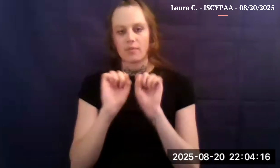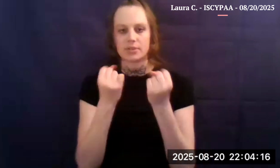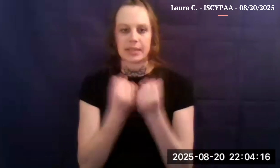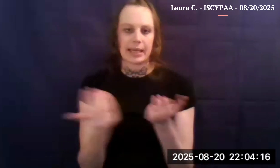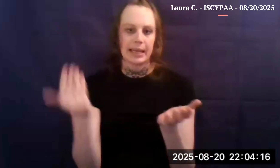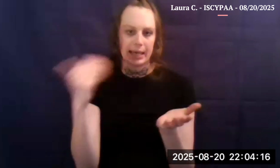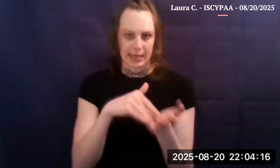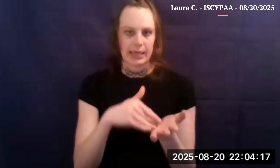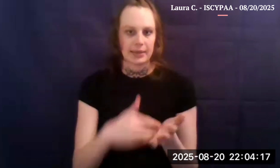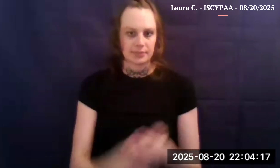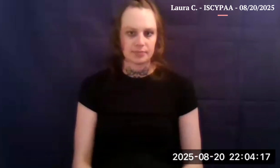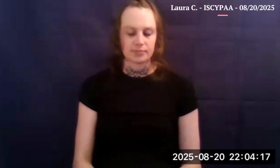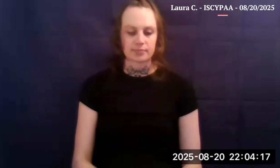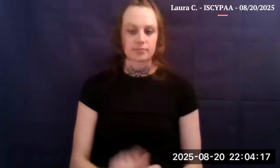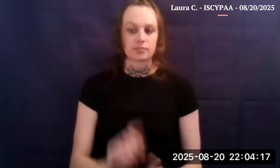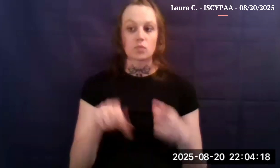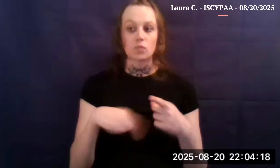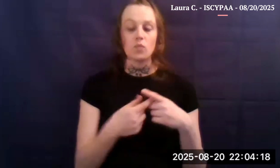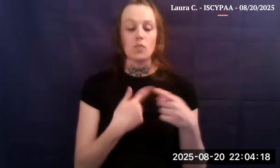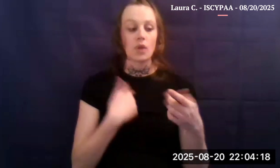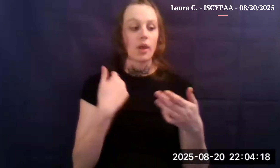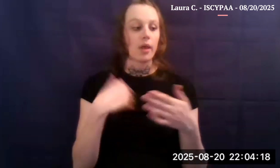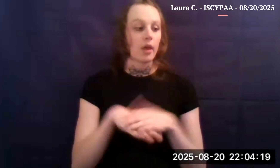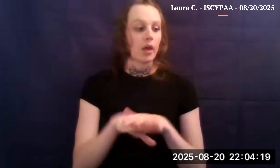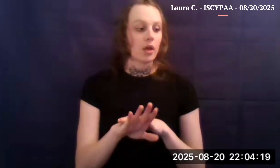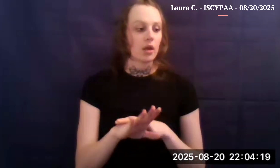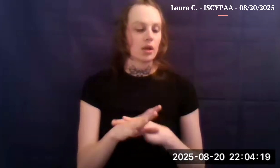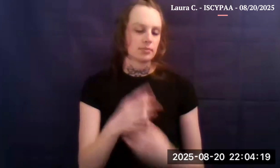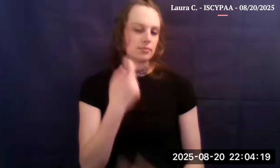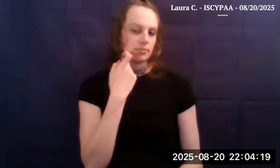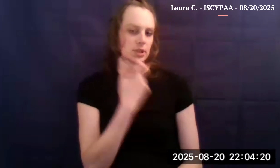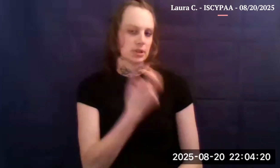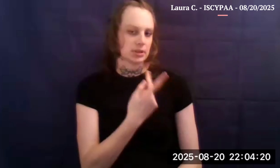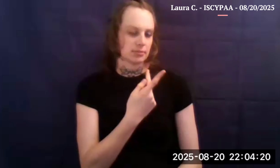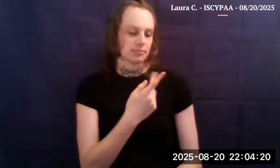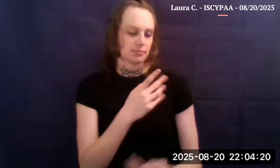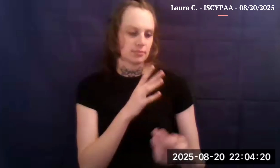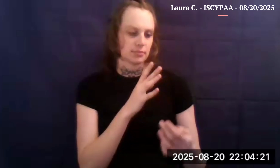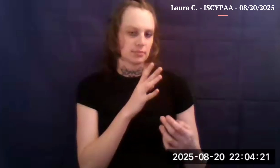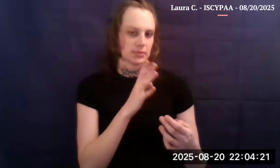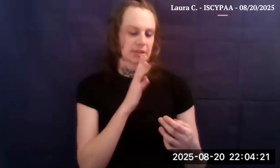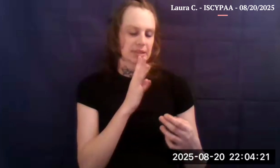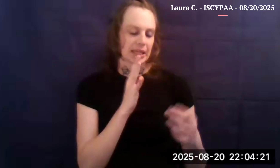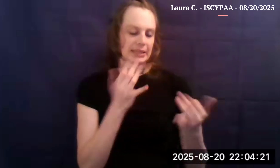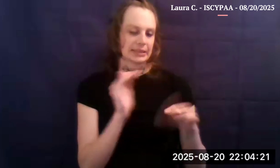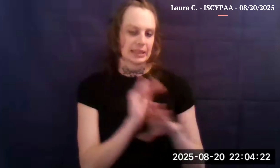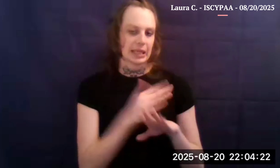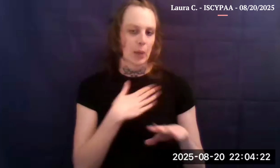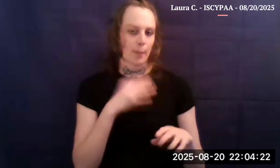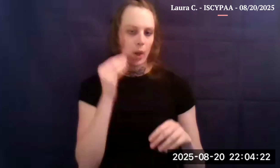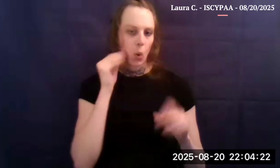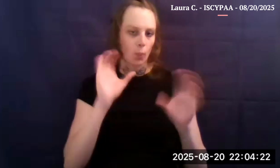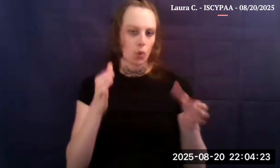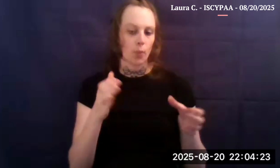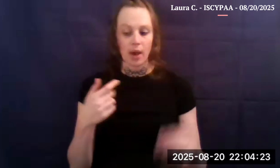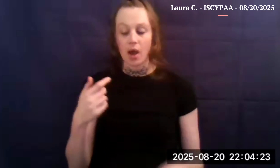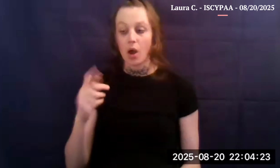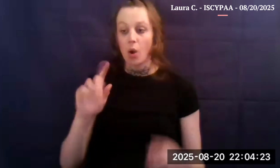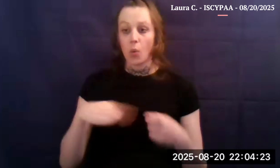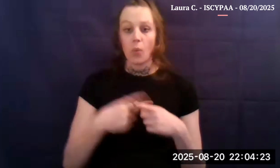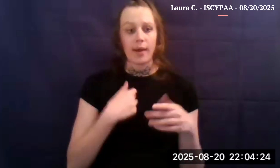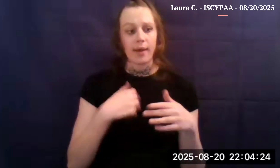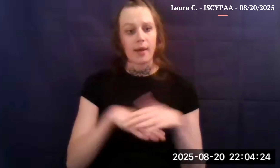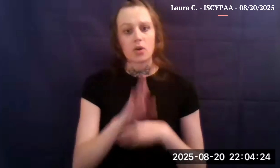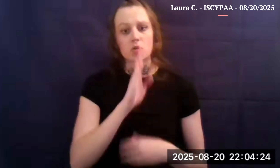Like, because when I went in, we were just talking about this tonight at my home group, like I was a train wreck. Like I was